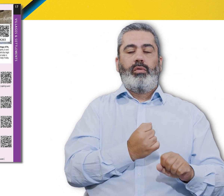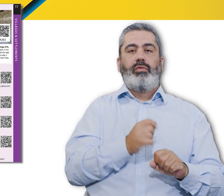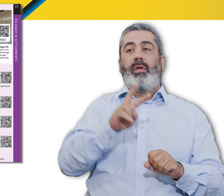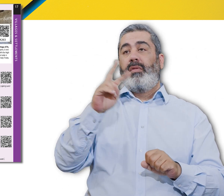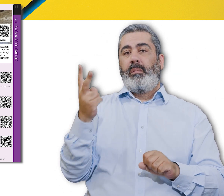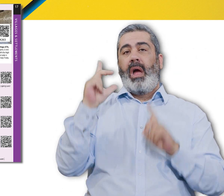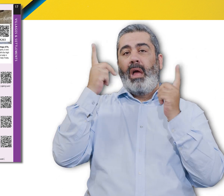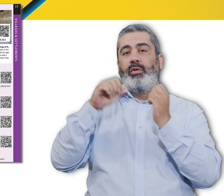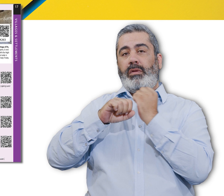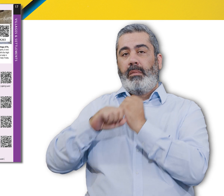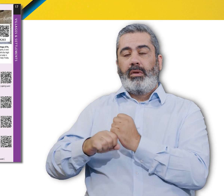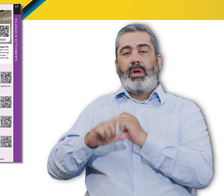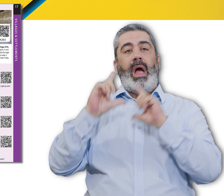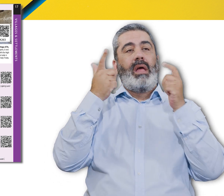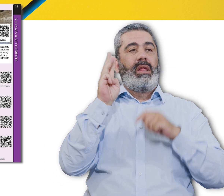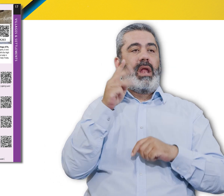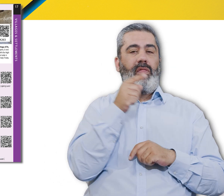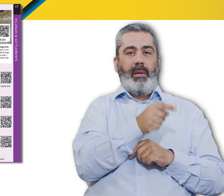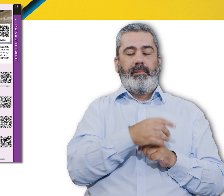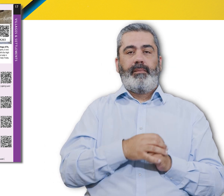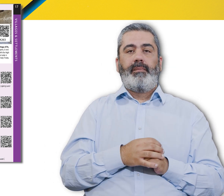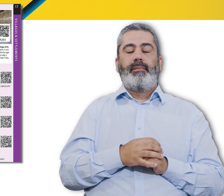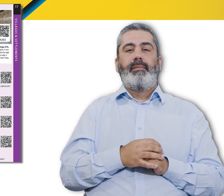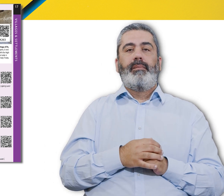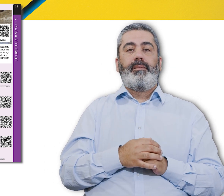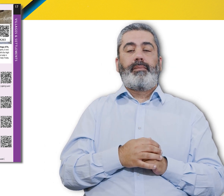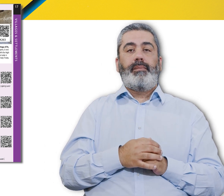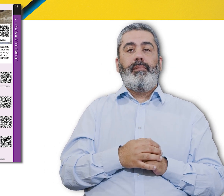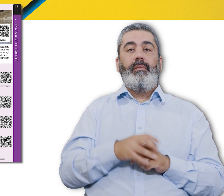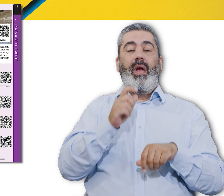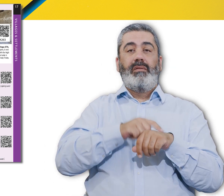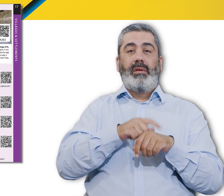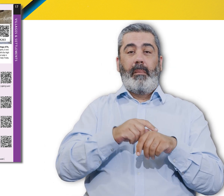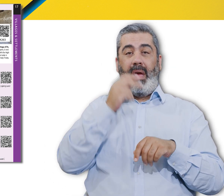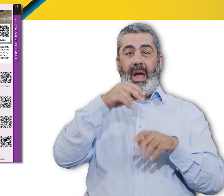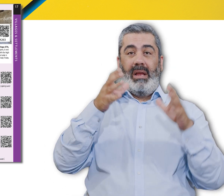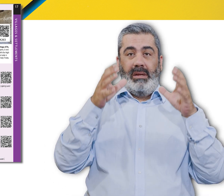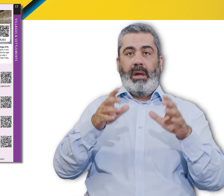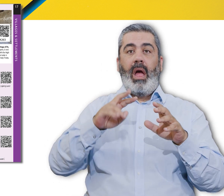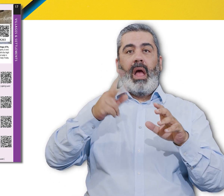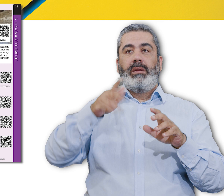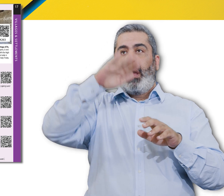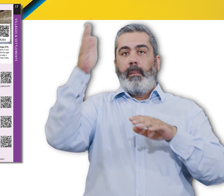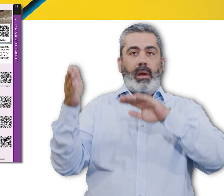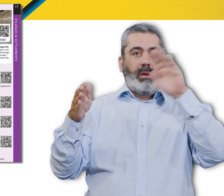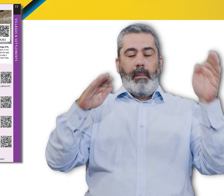St. Demetrios and the Holy Trinity. The porch of the church is surrounded by arches on three